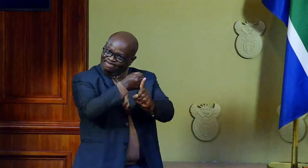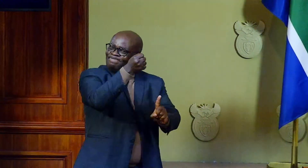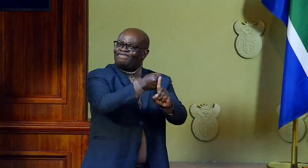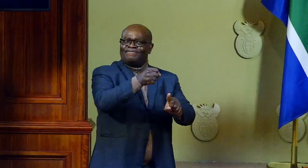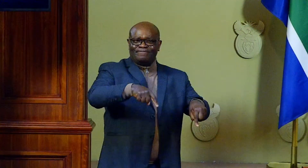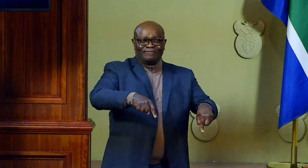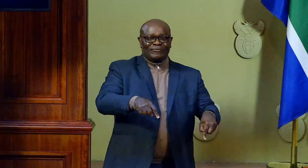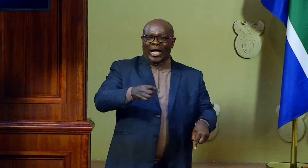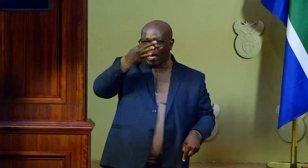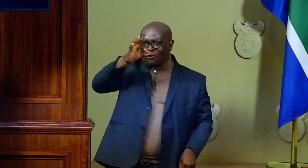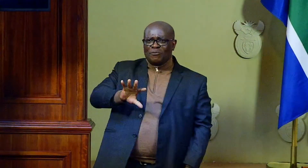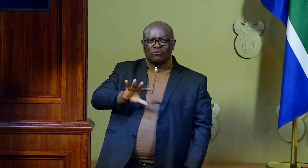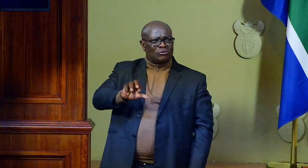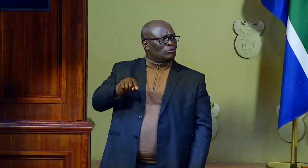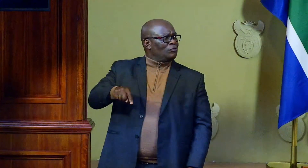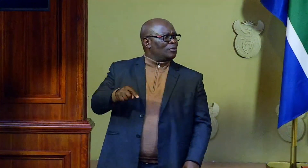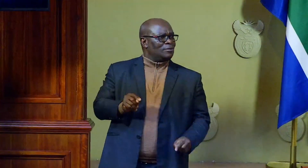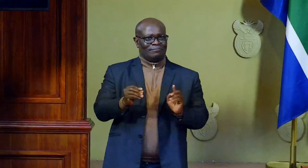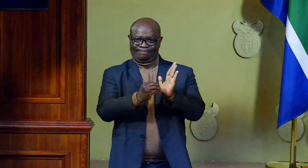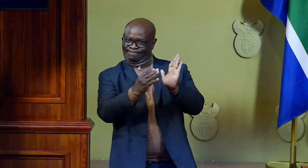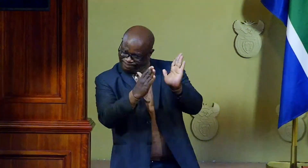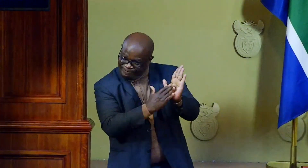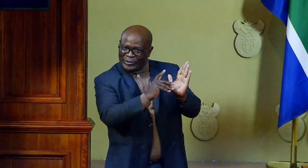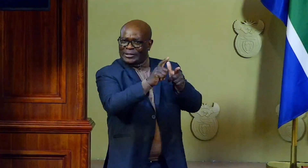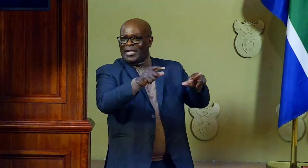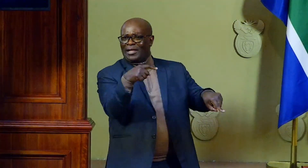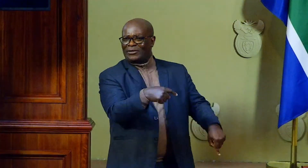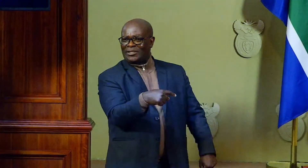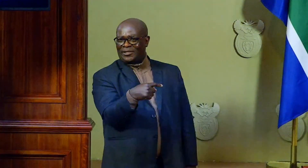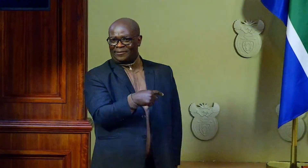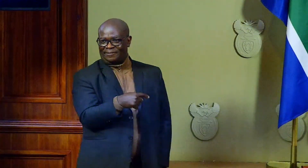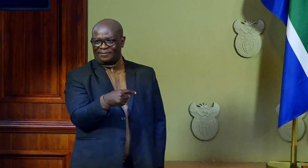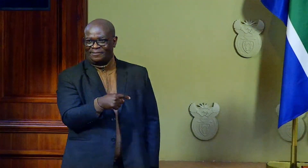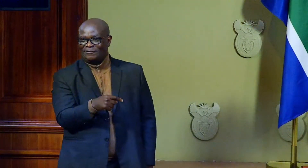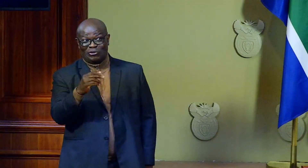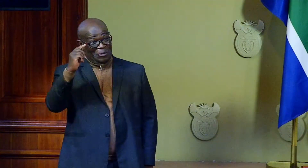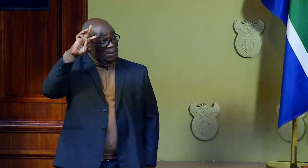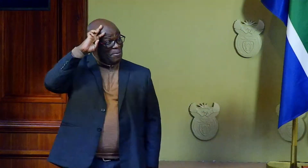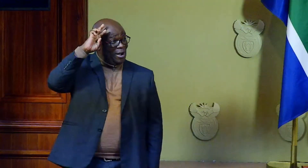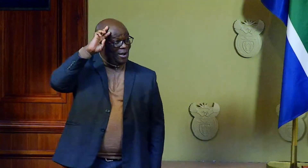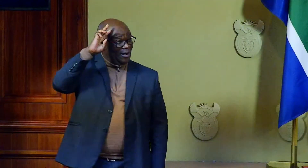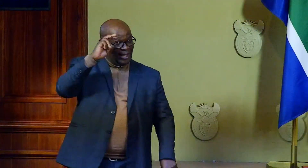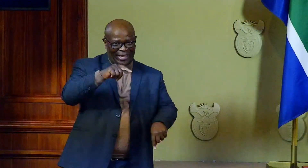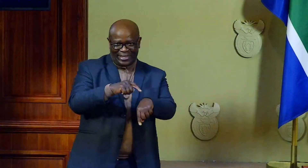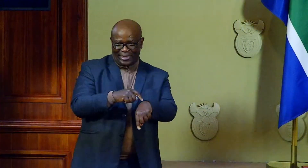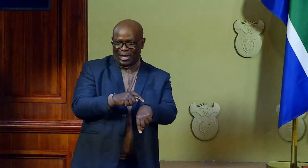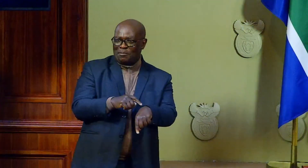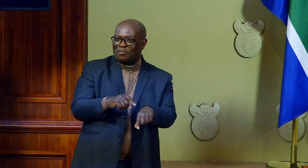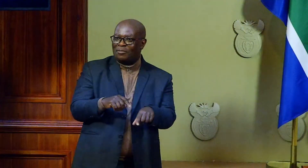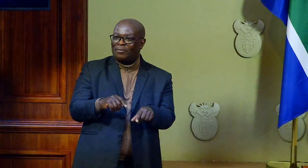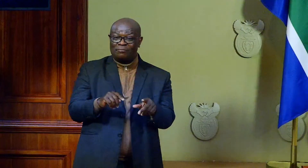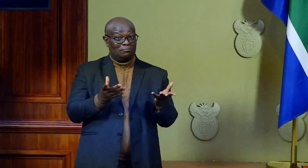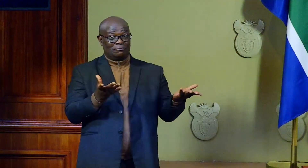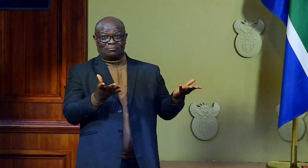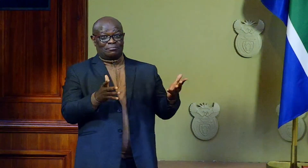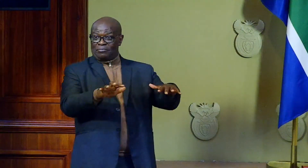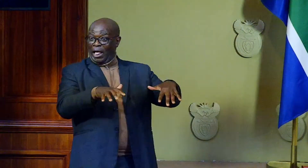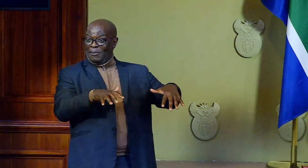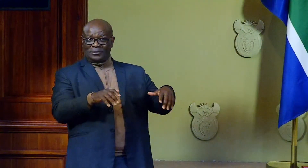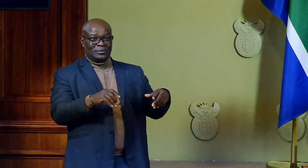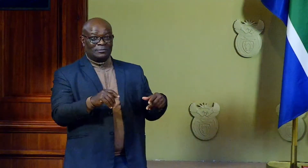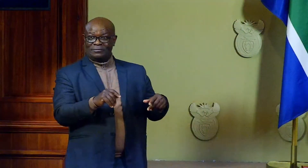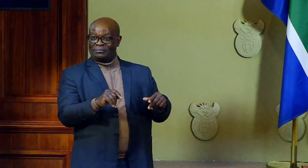then sign language was embedded there, and then lobbied the government of South Africa to include sign language. Remember, at the